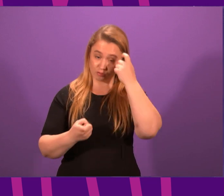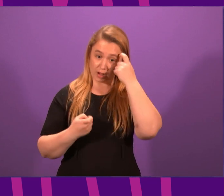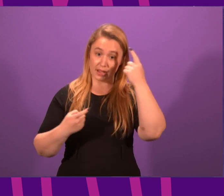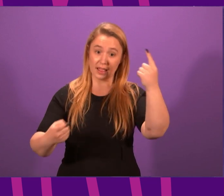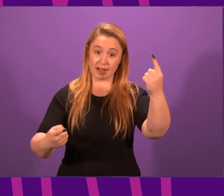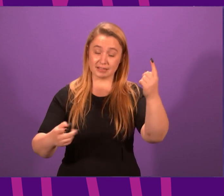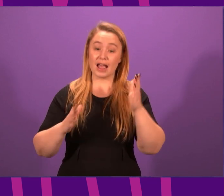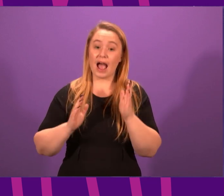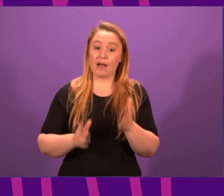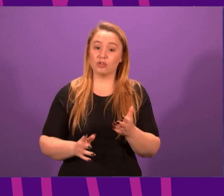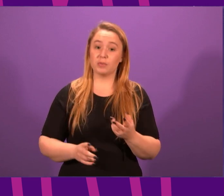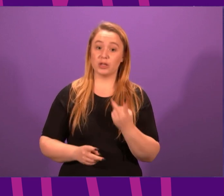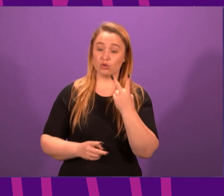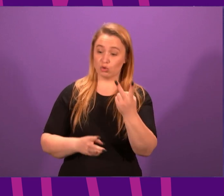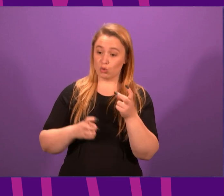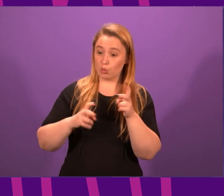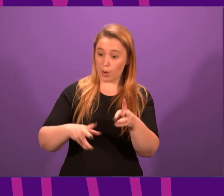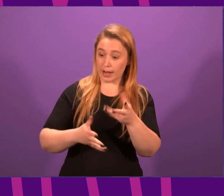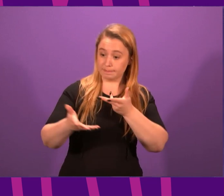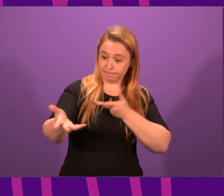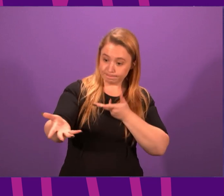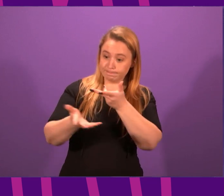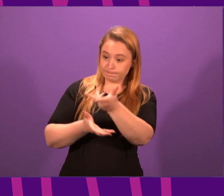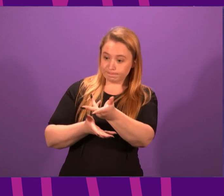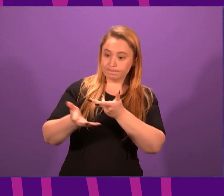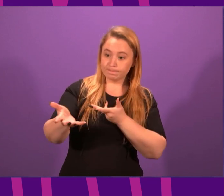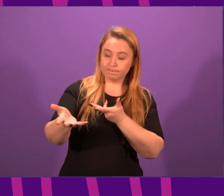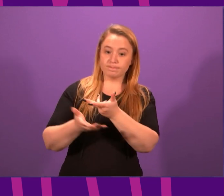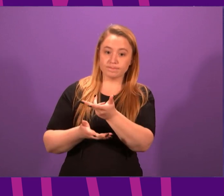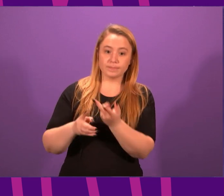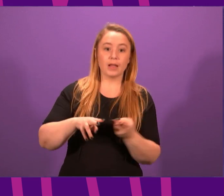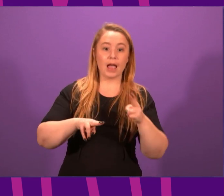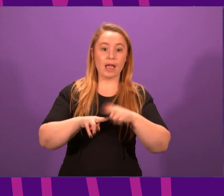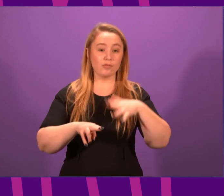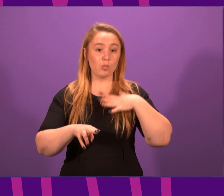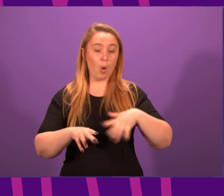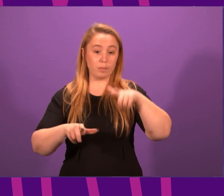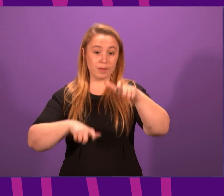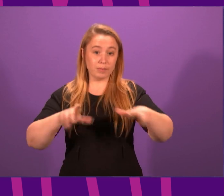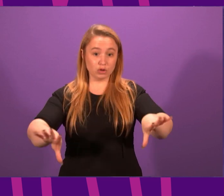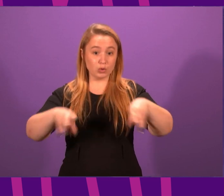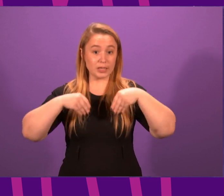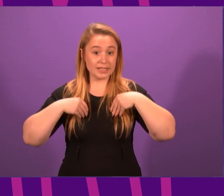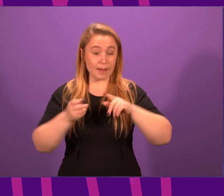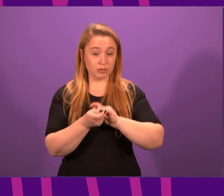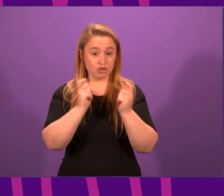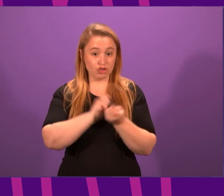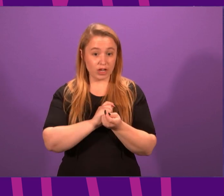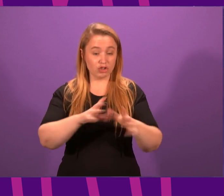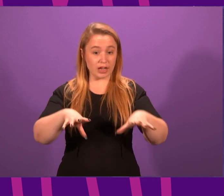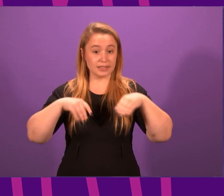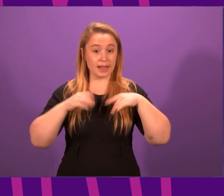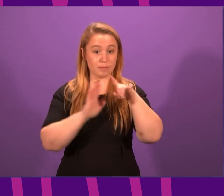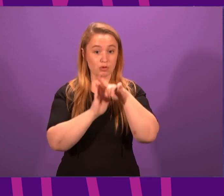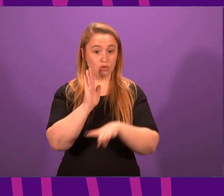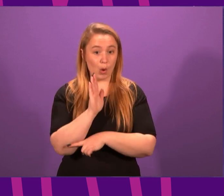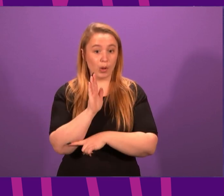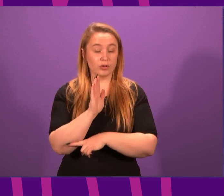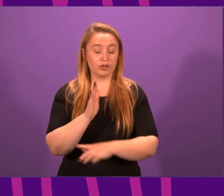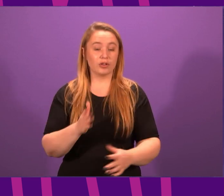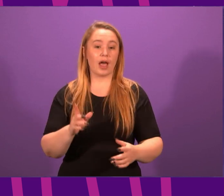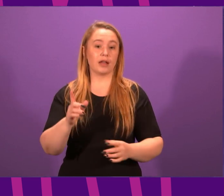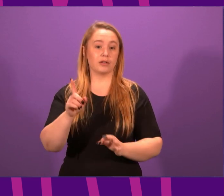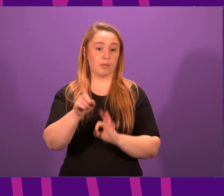of a two-way conversation if it wants to continue to bring people along with them for the greater good and for all our health